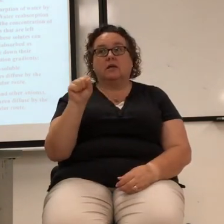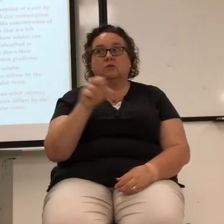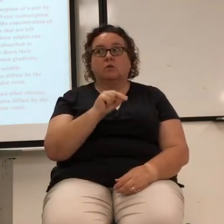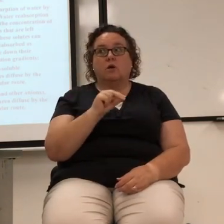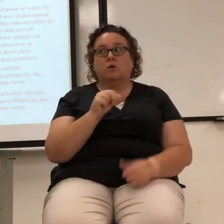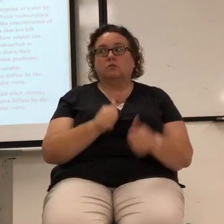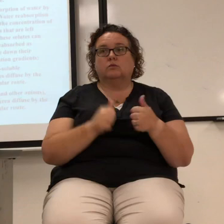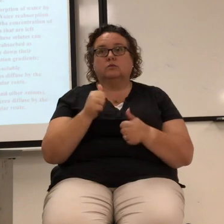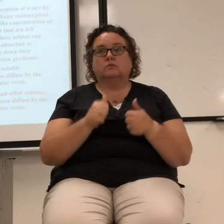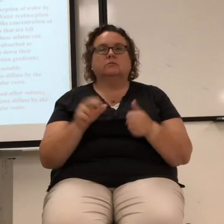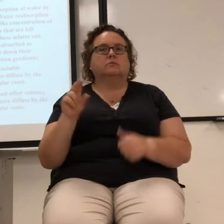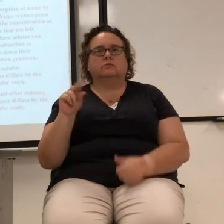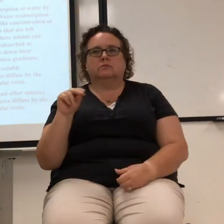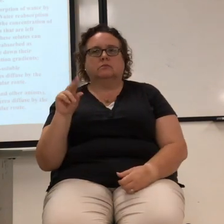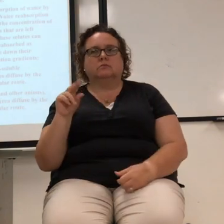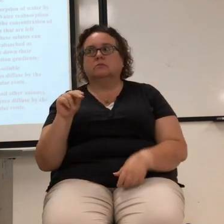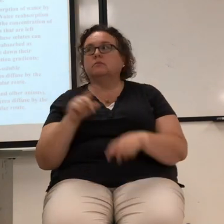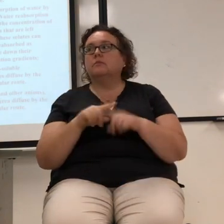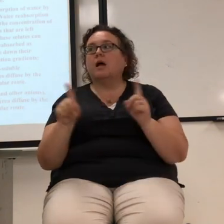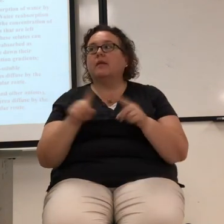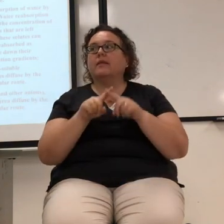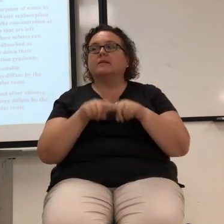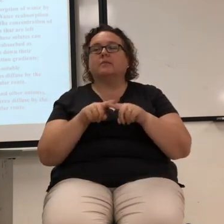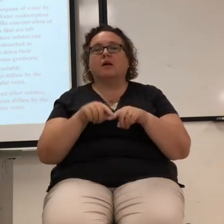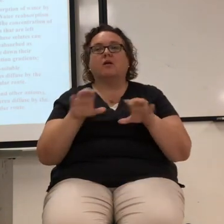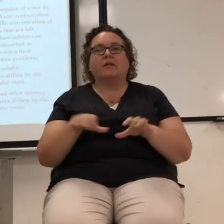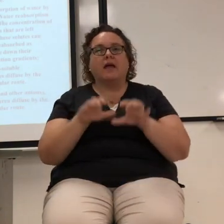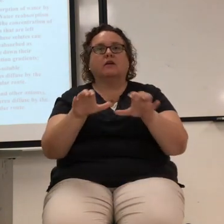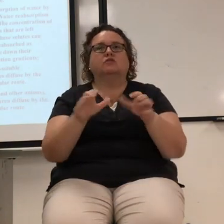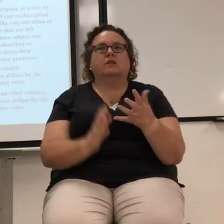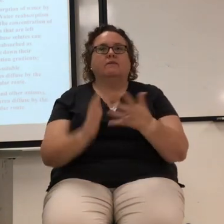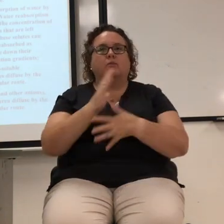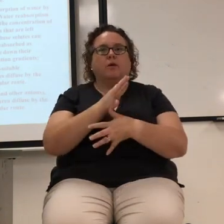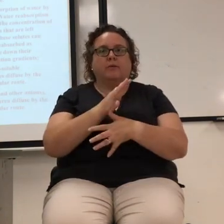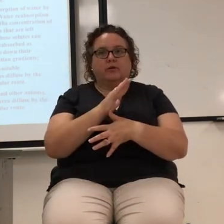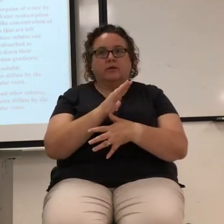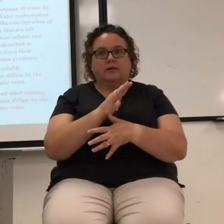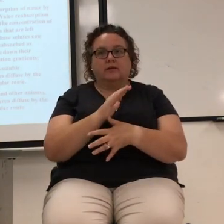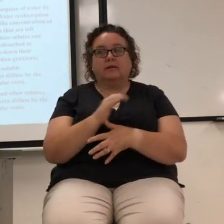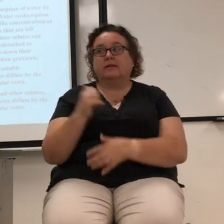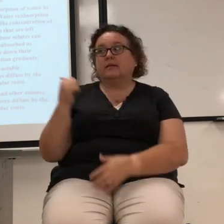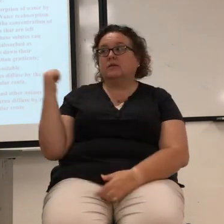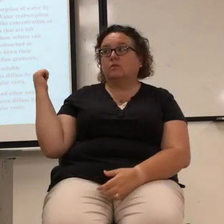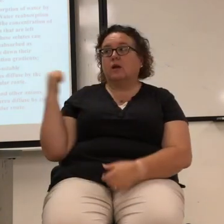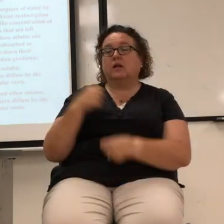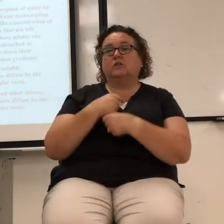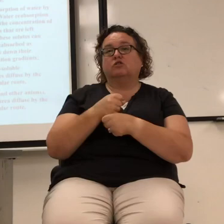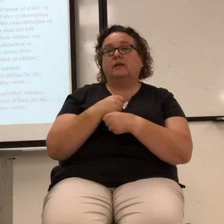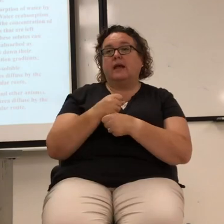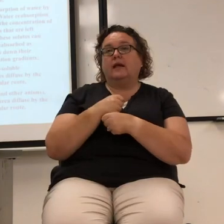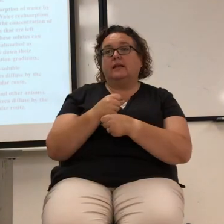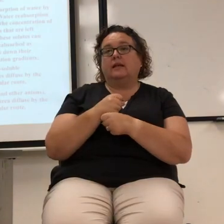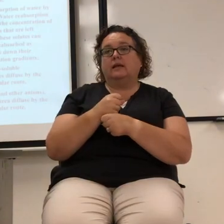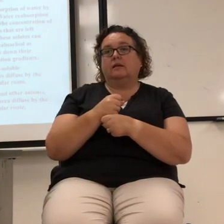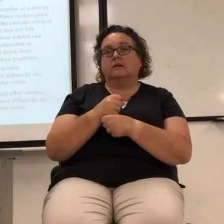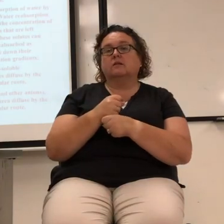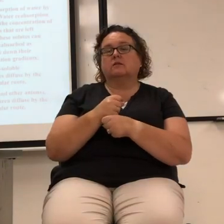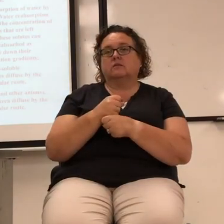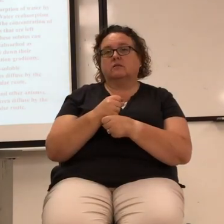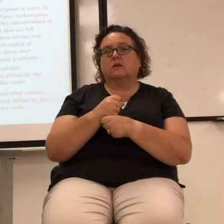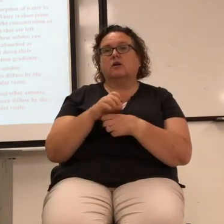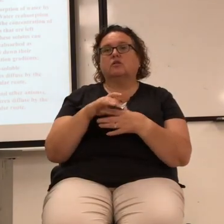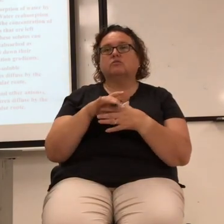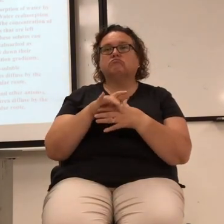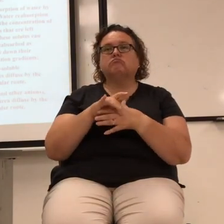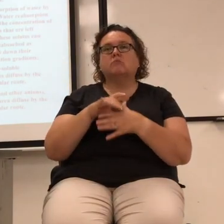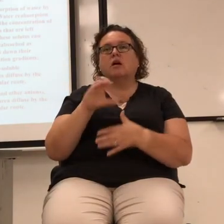No. But they depend on the action of the primary ones. This one is creating the concentration gradient that